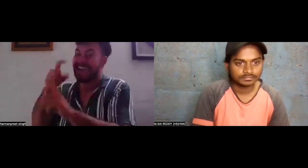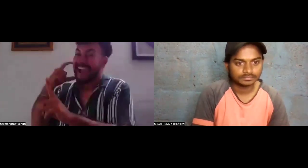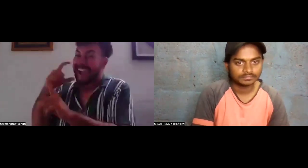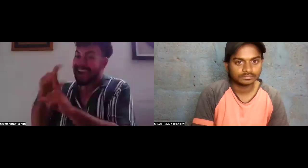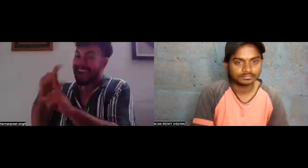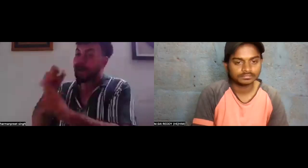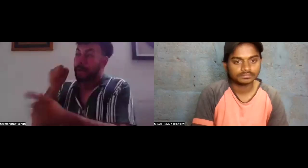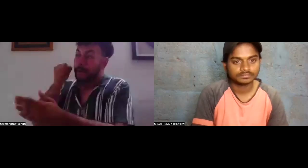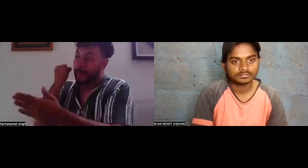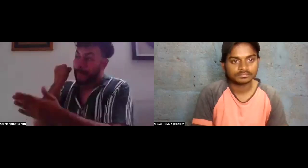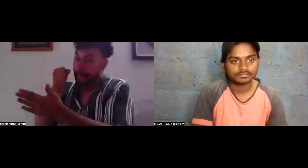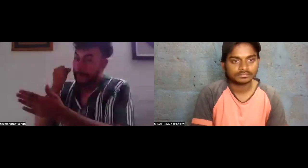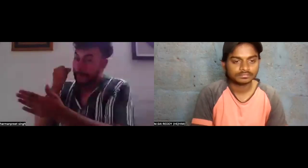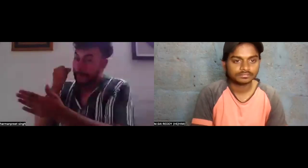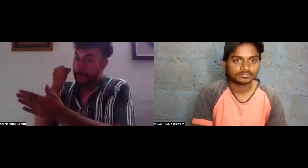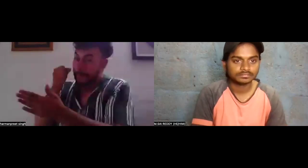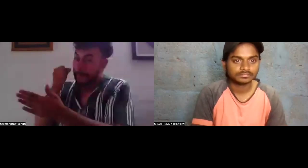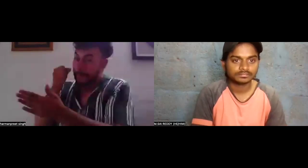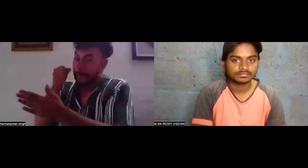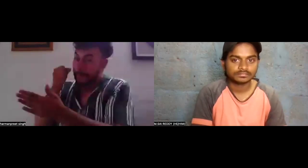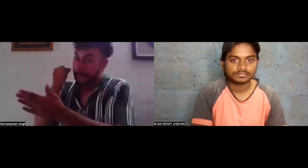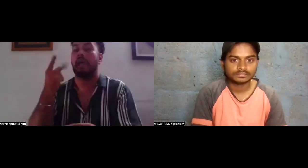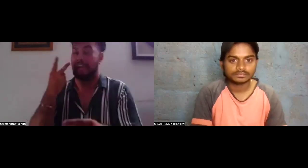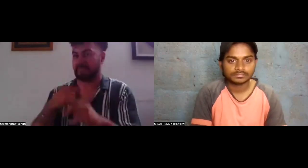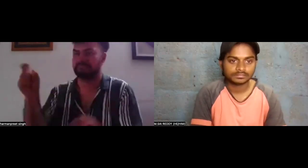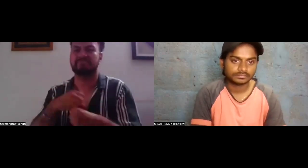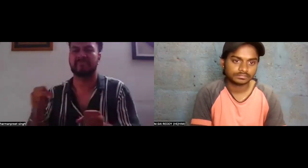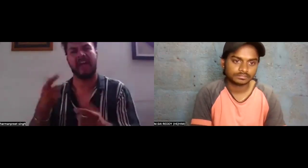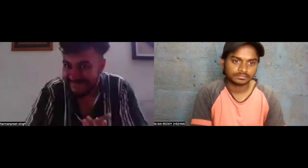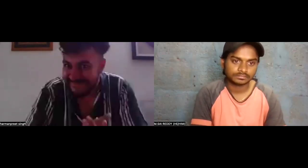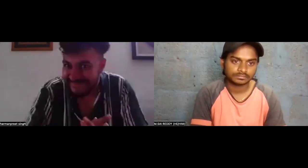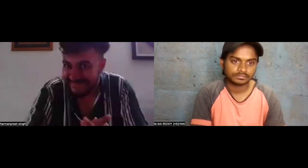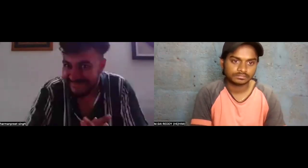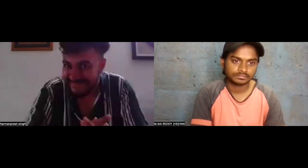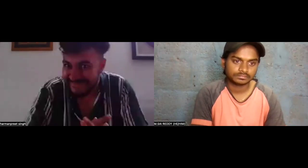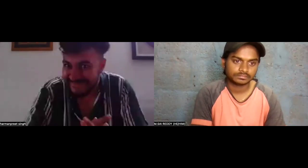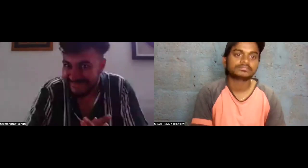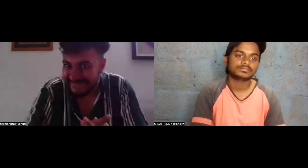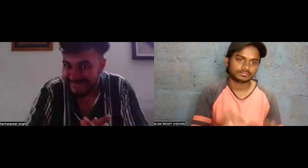that's how we can make the impact.